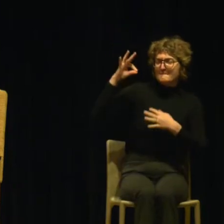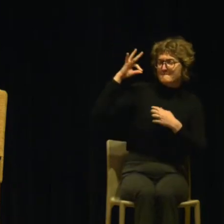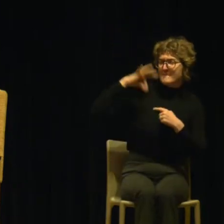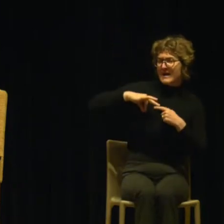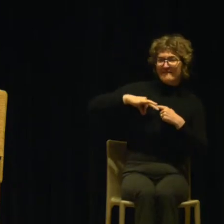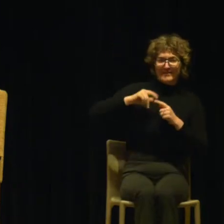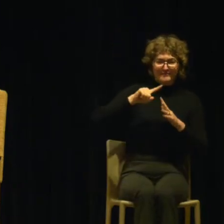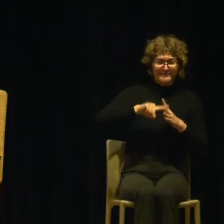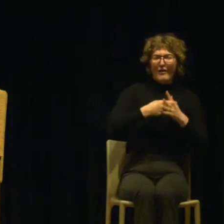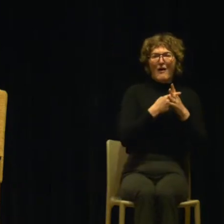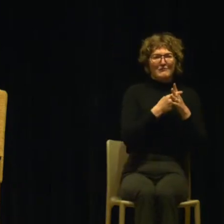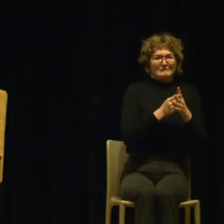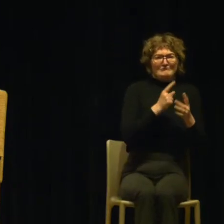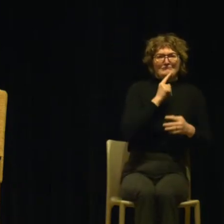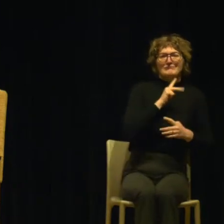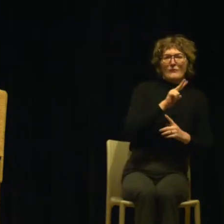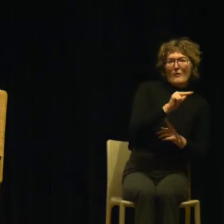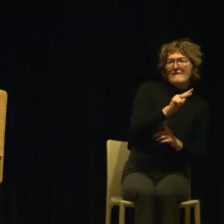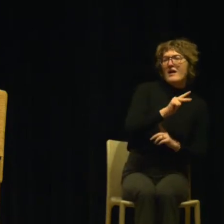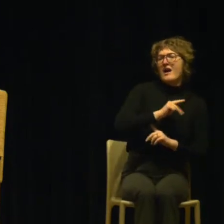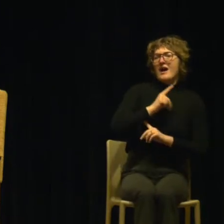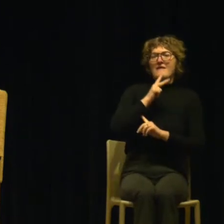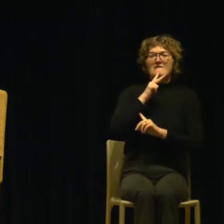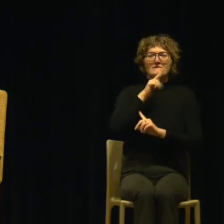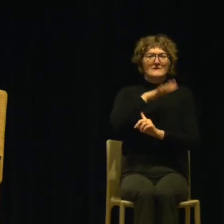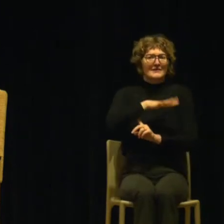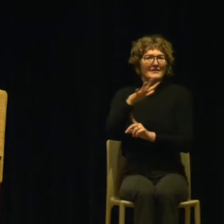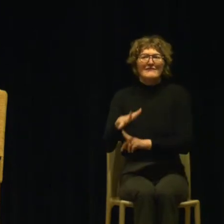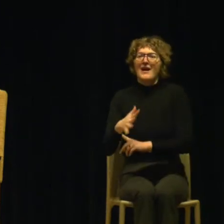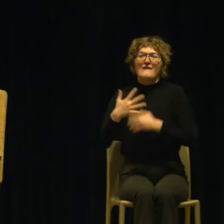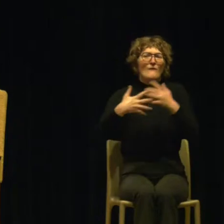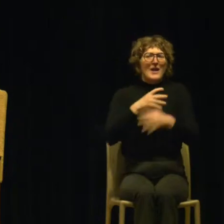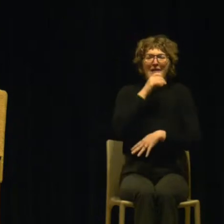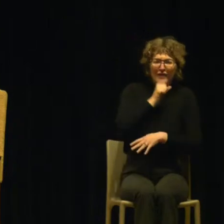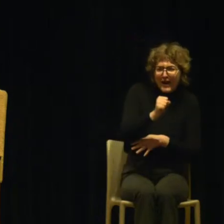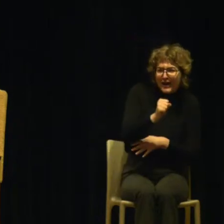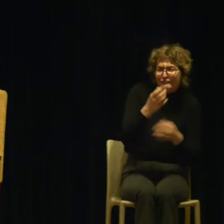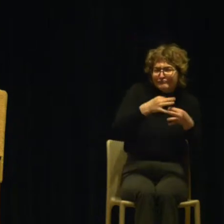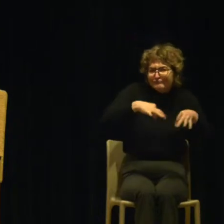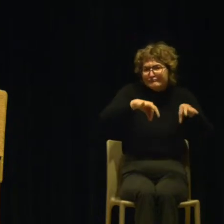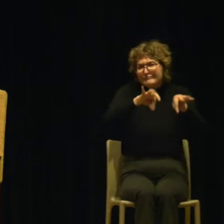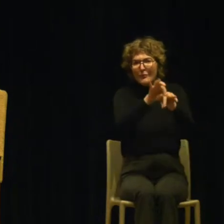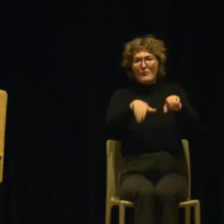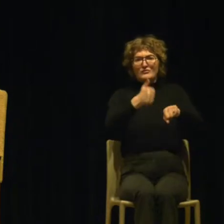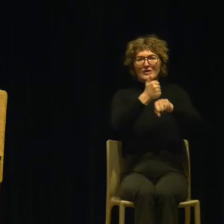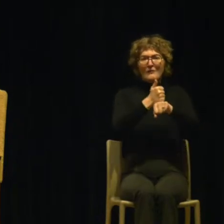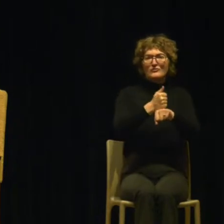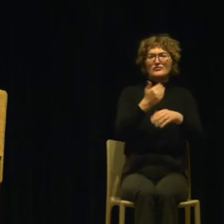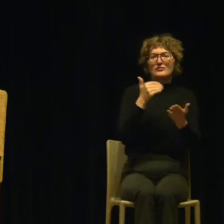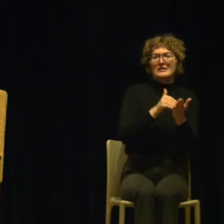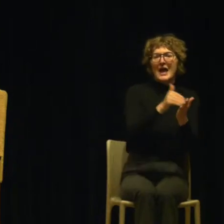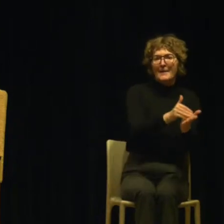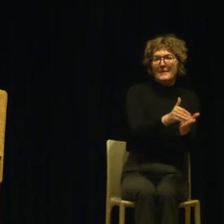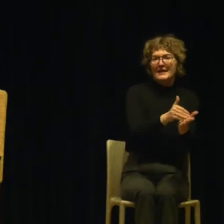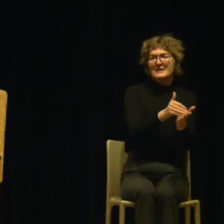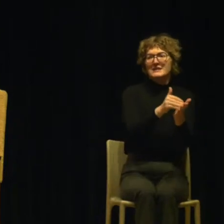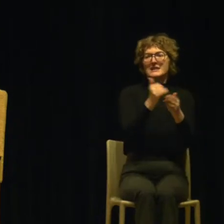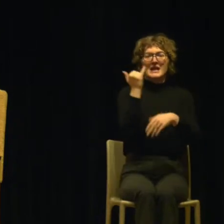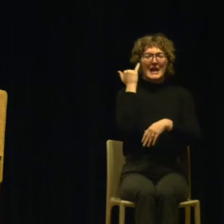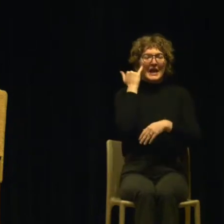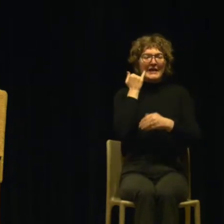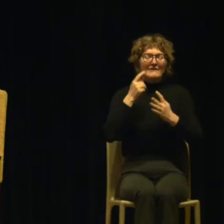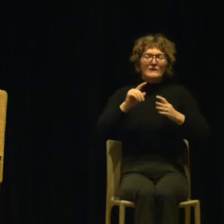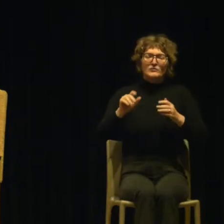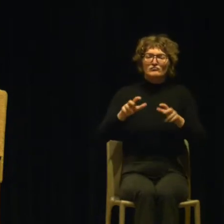matter whether you started at 25 or started at 55 or 75. But just know that you're going to get more bang for that buck if you